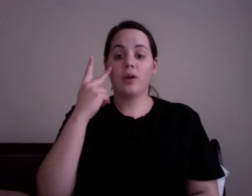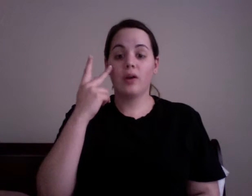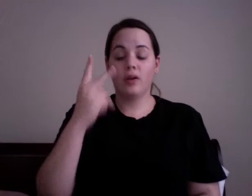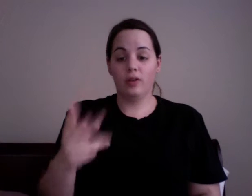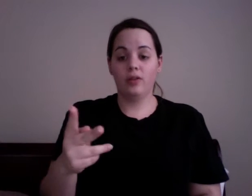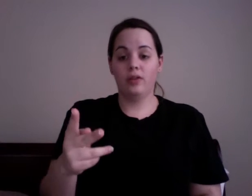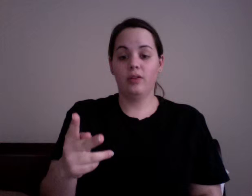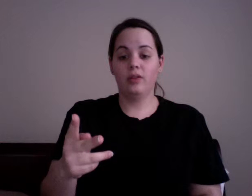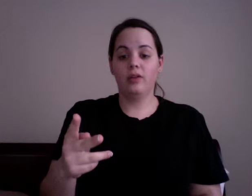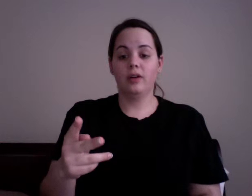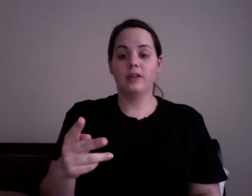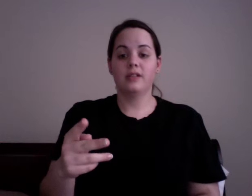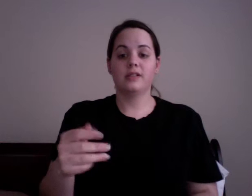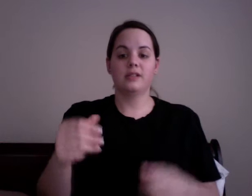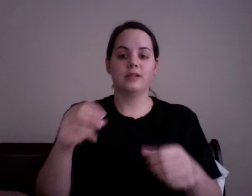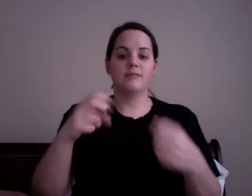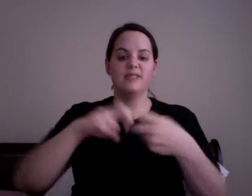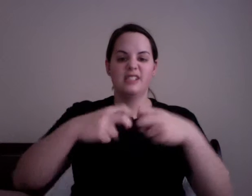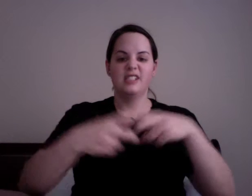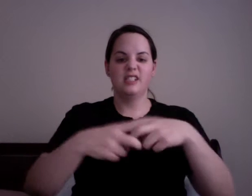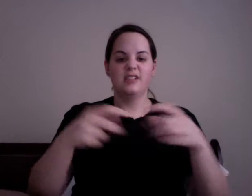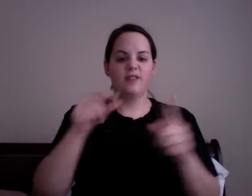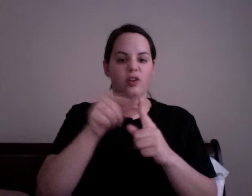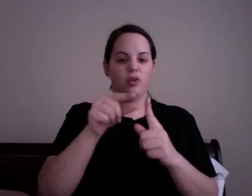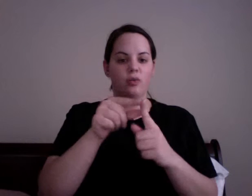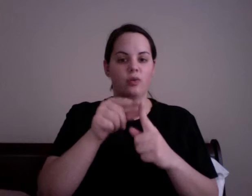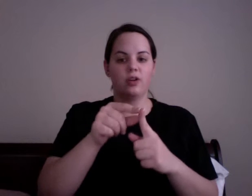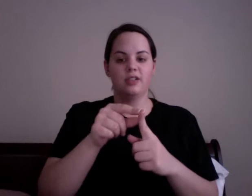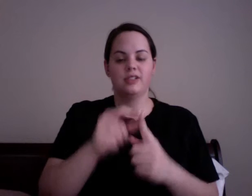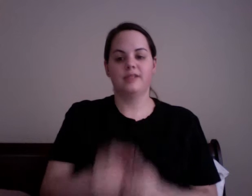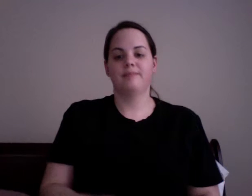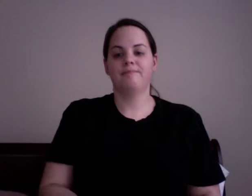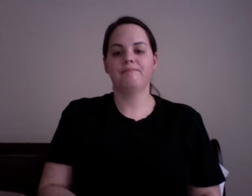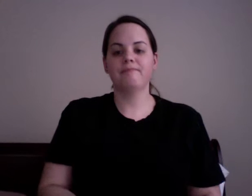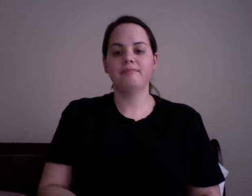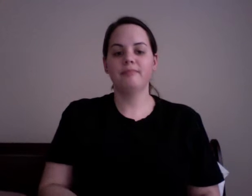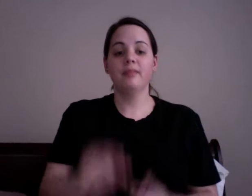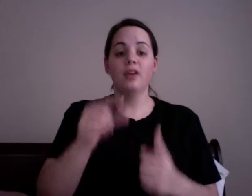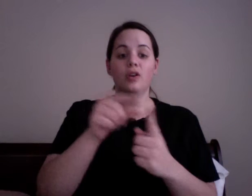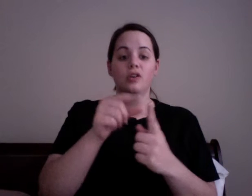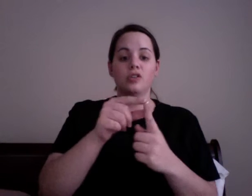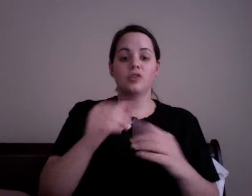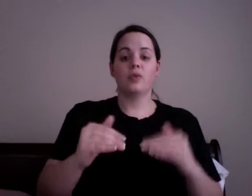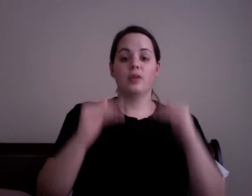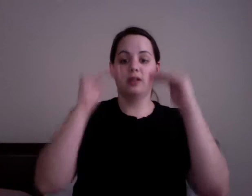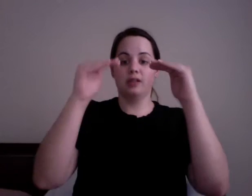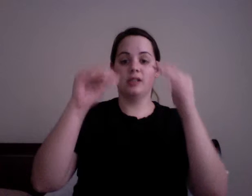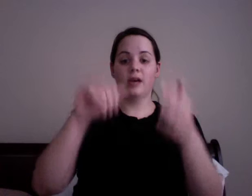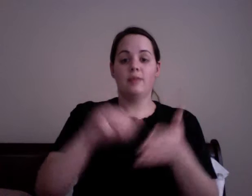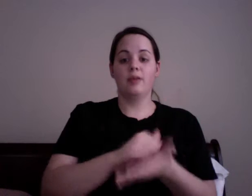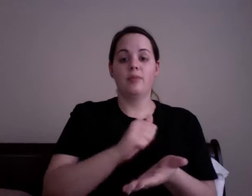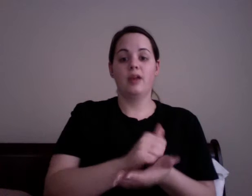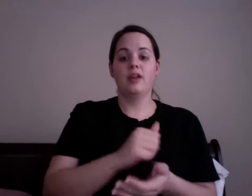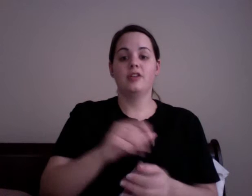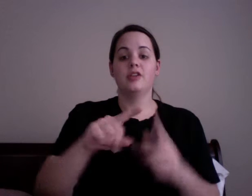would you please turn to page 4 in the text? There's going to be a word at the top of the page that starts with a K. It doesn't make a